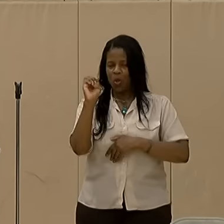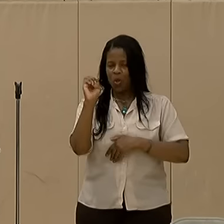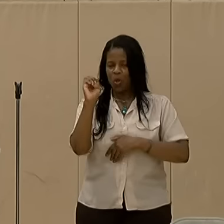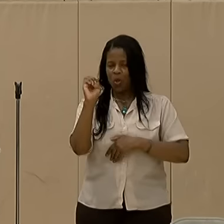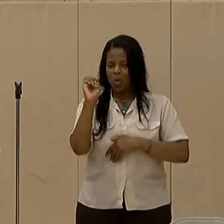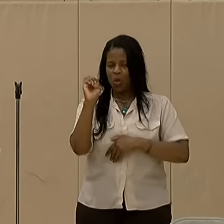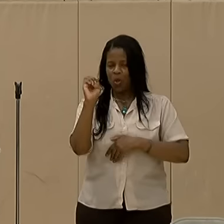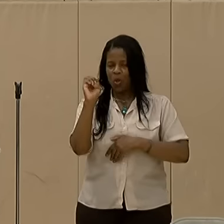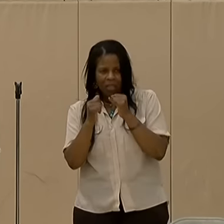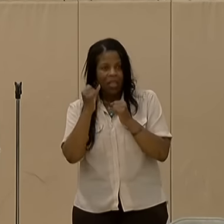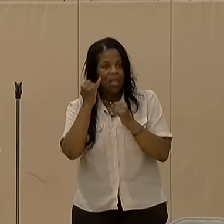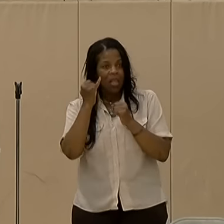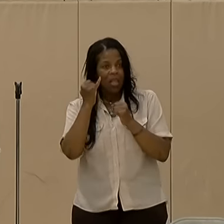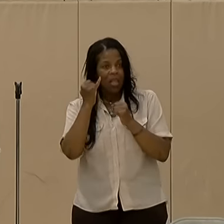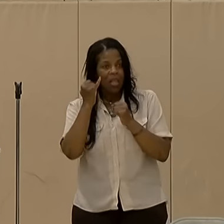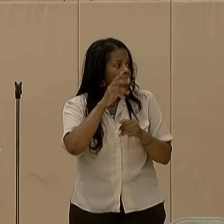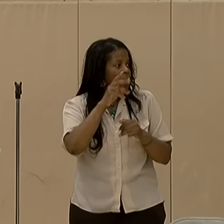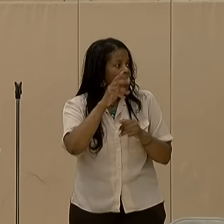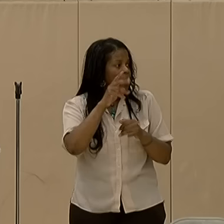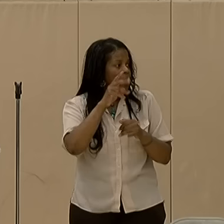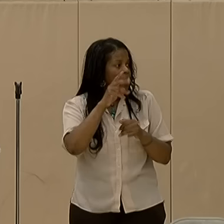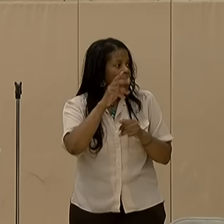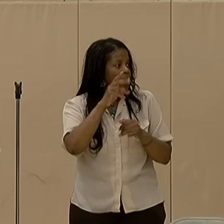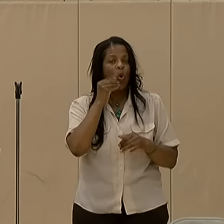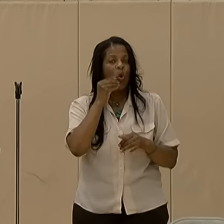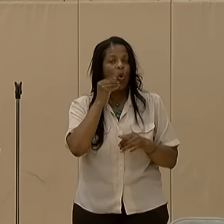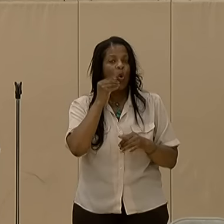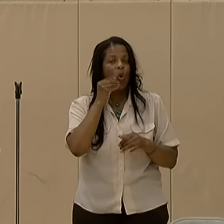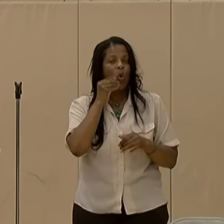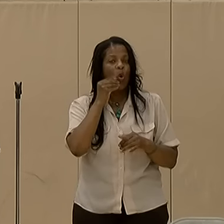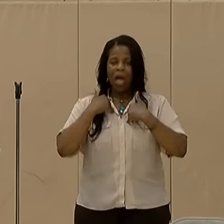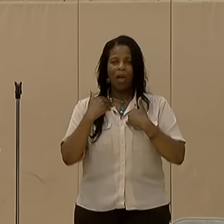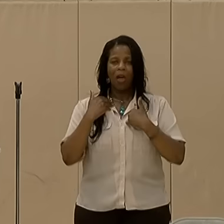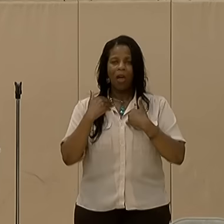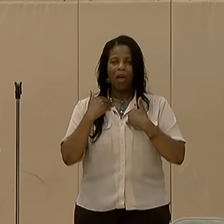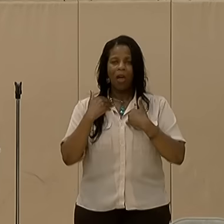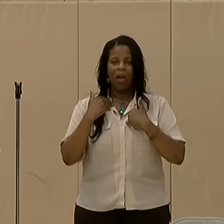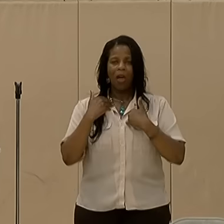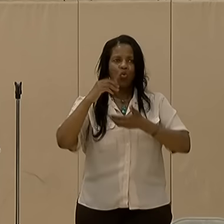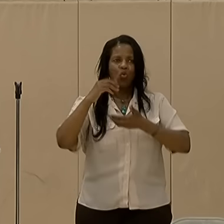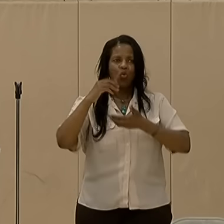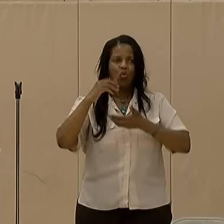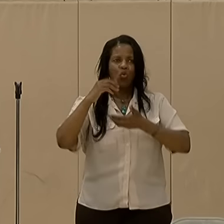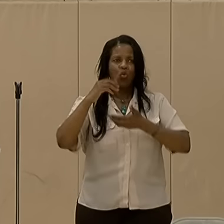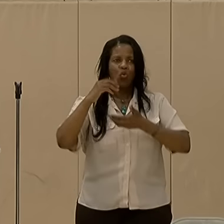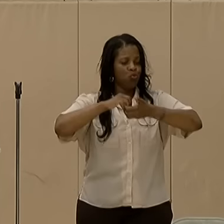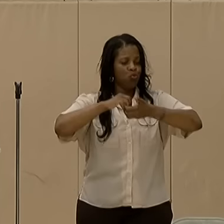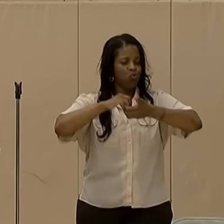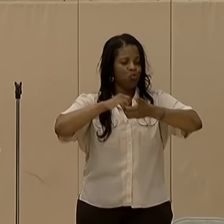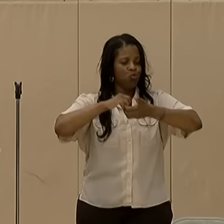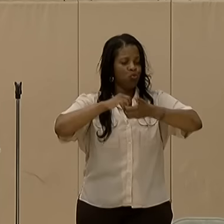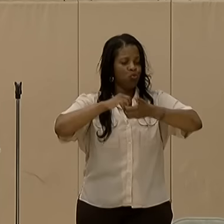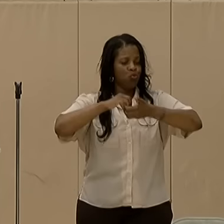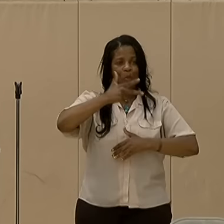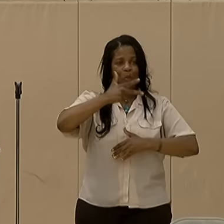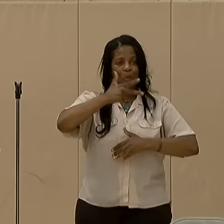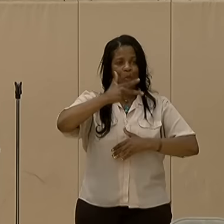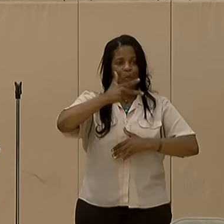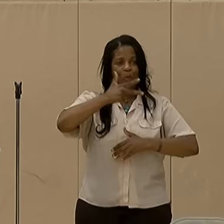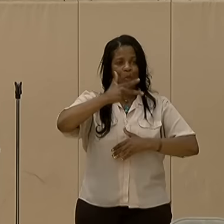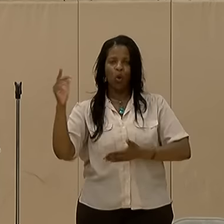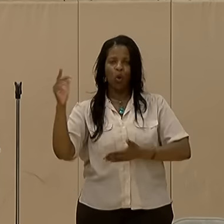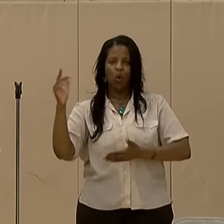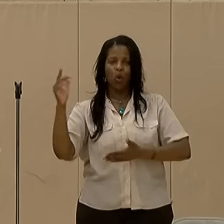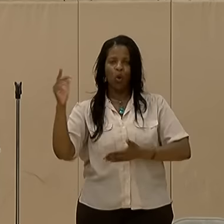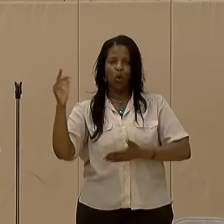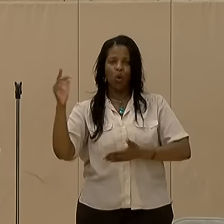out, if you need water to take home, we have 2 trailerfuls up in the top parking lot here. So head on up there, grab